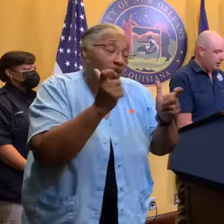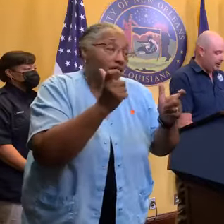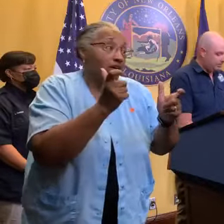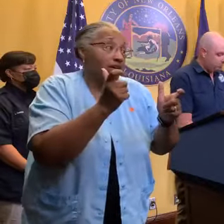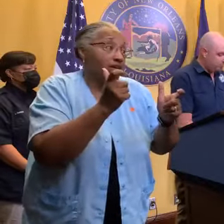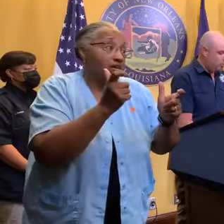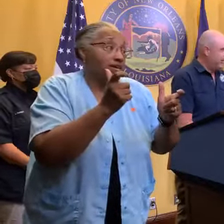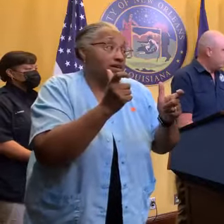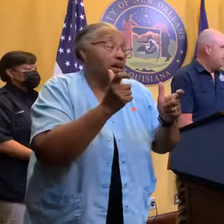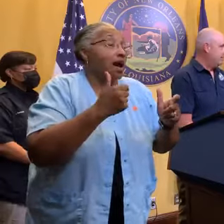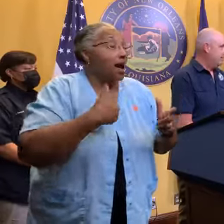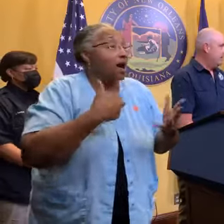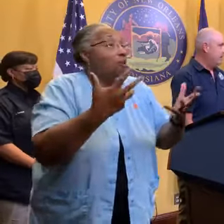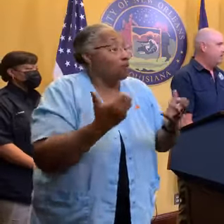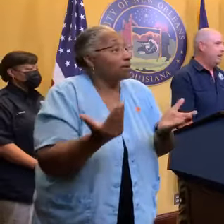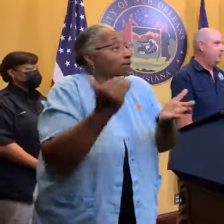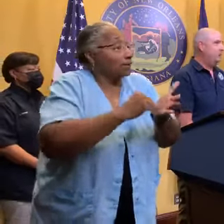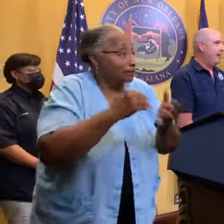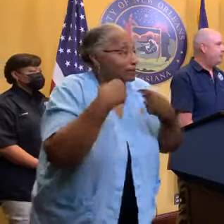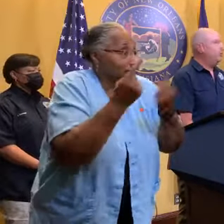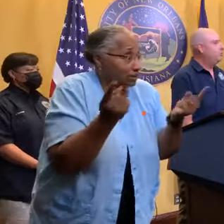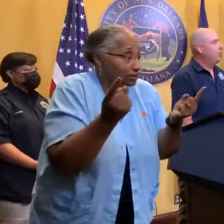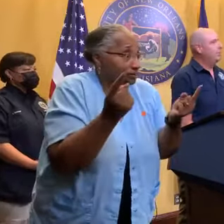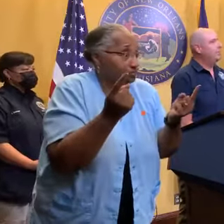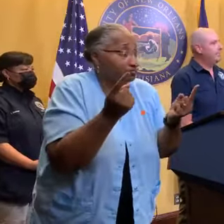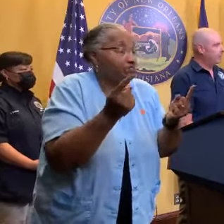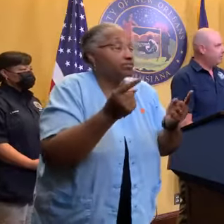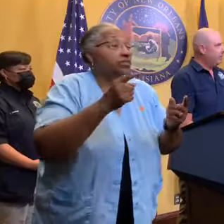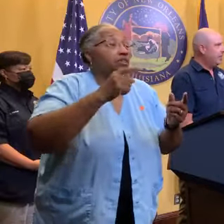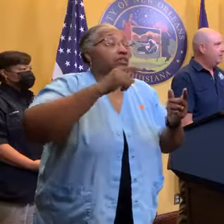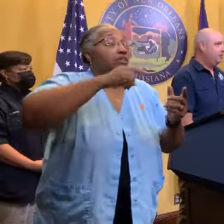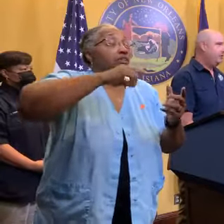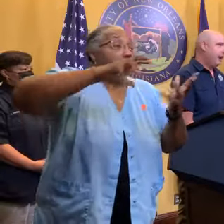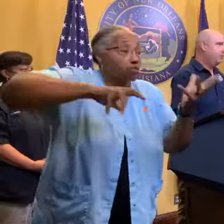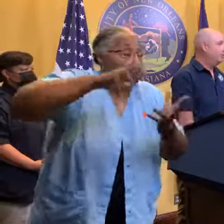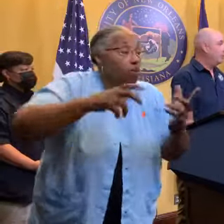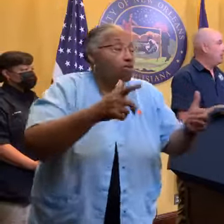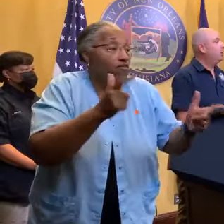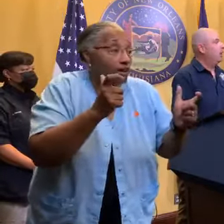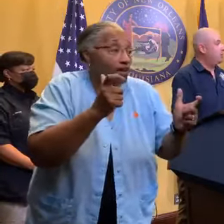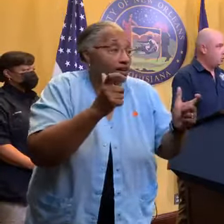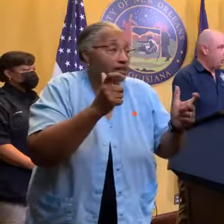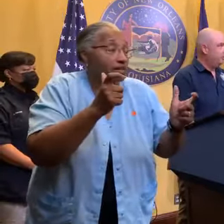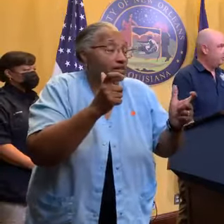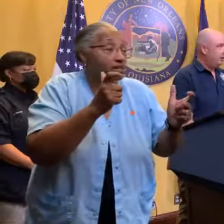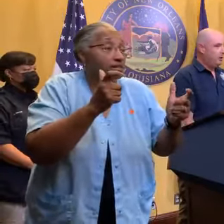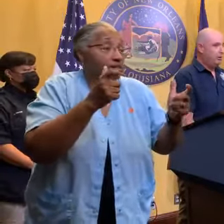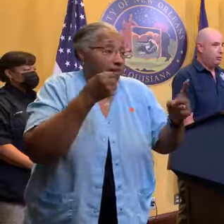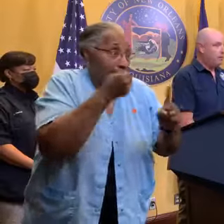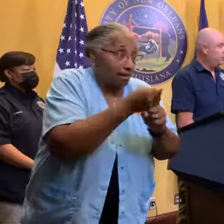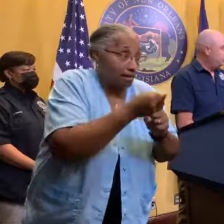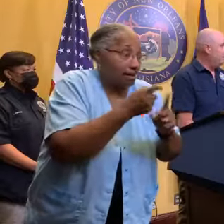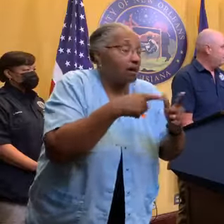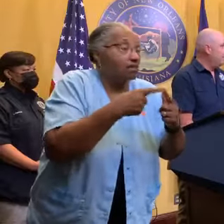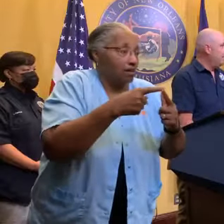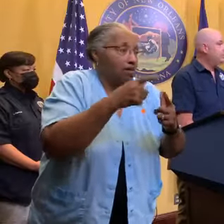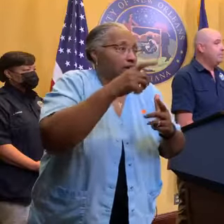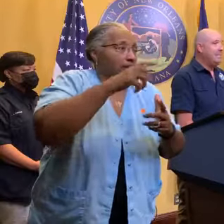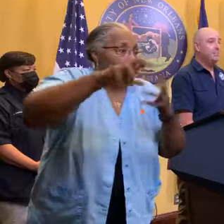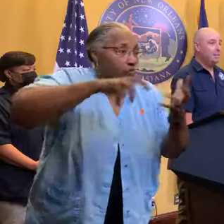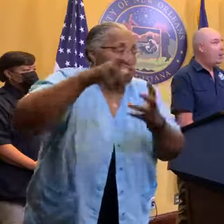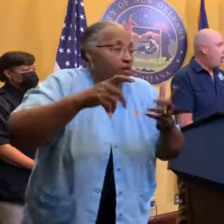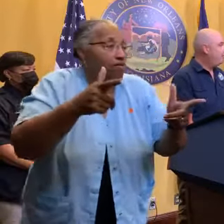I would like to reiterate is that as fast as it's going to leave us is as fast as it's going to come to us. So by 2 p.m. today,